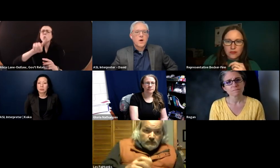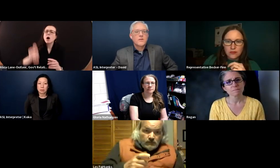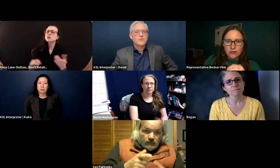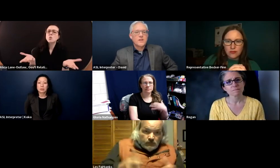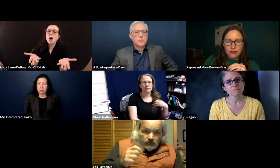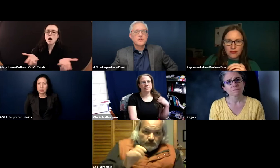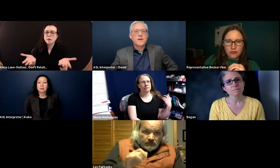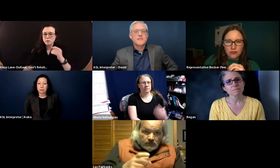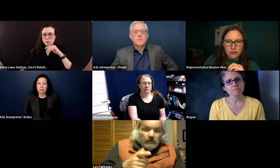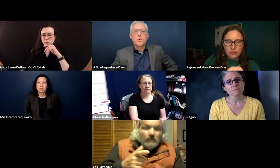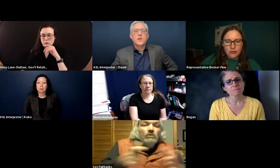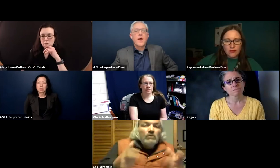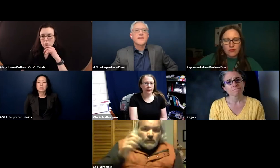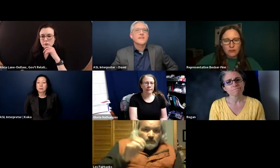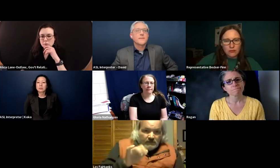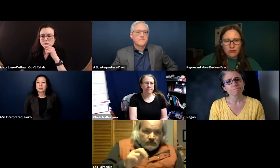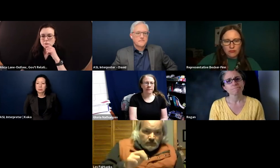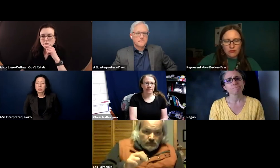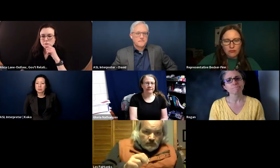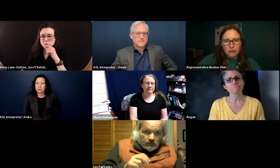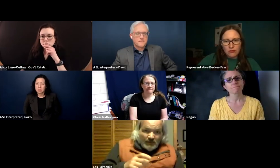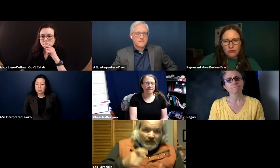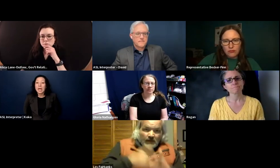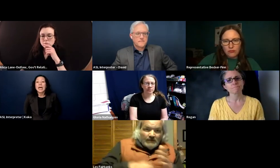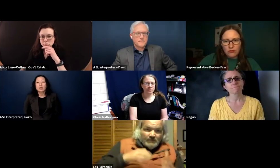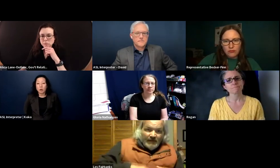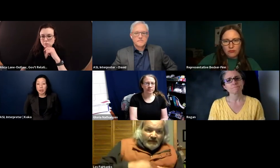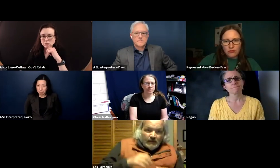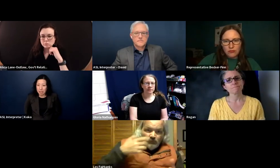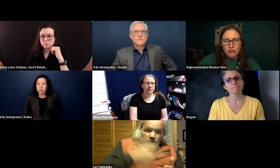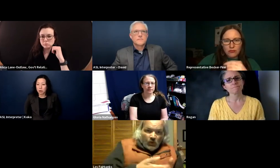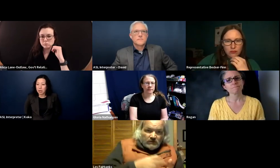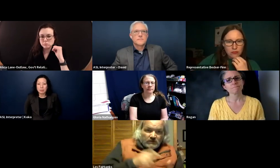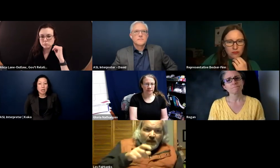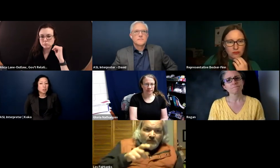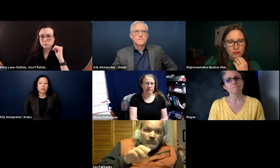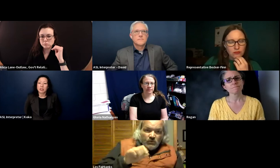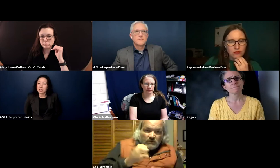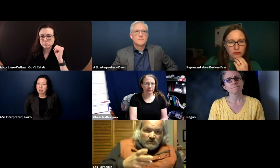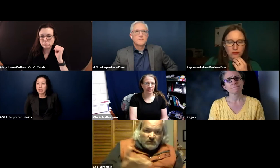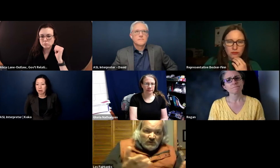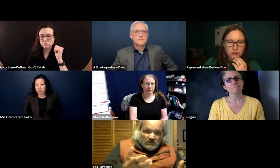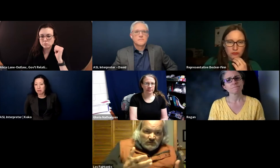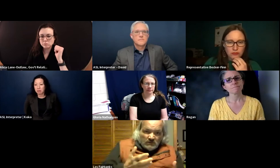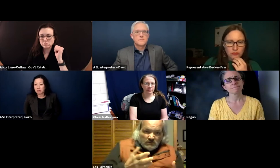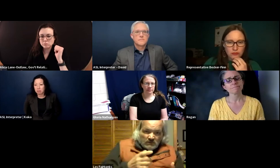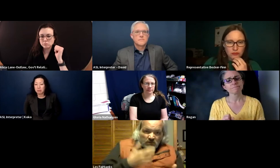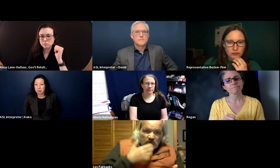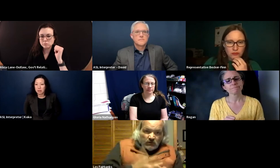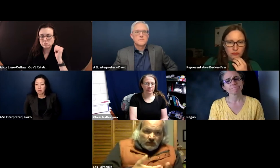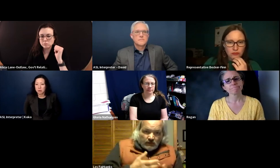So I understand your perspective, but what are you asking? In greater Minnesota, I'm not sure if there's a